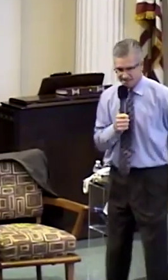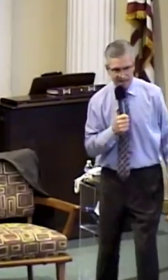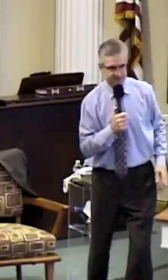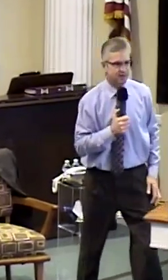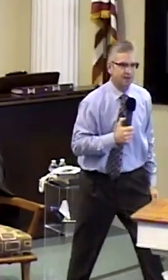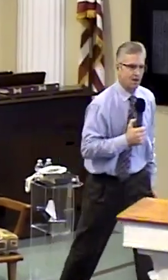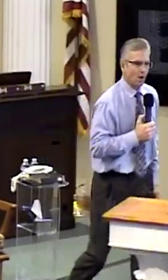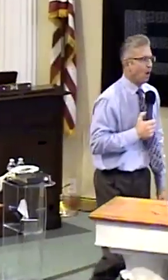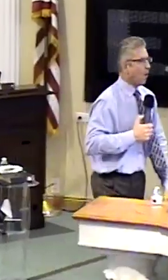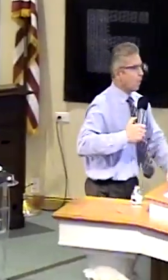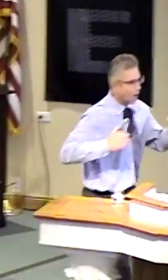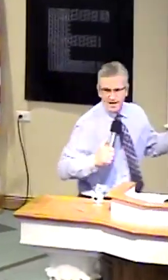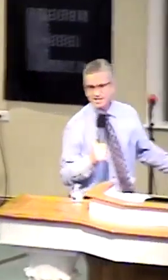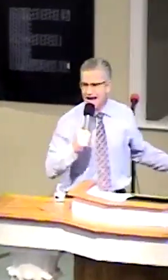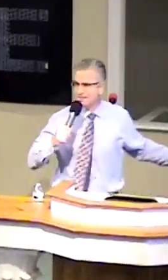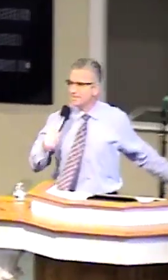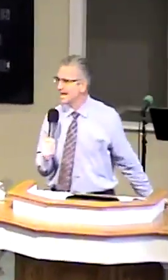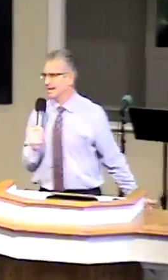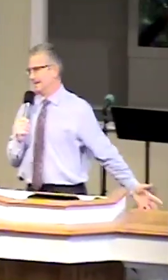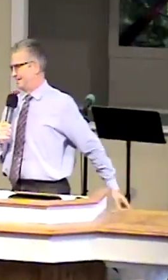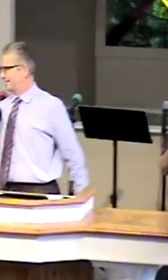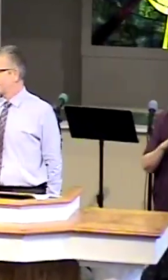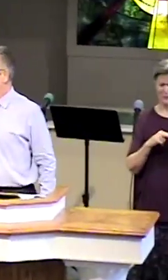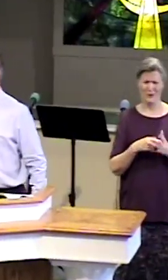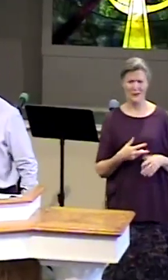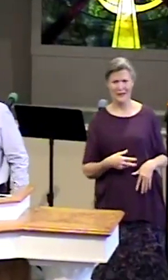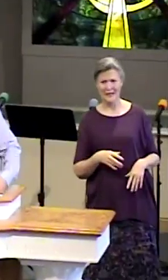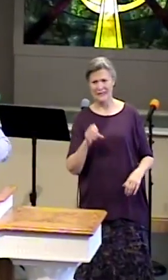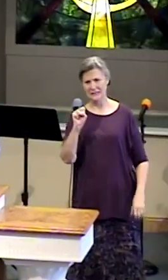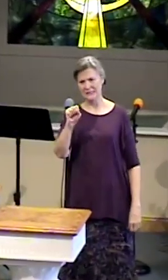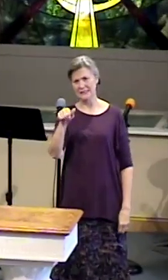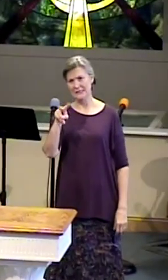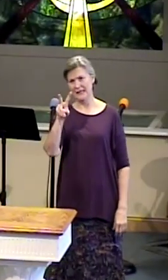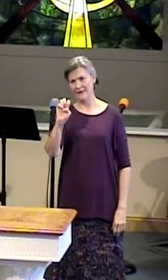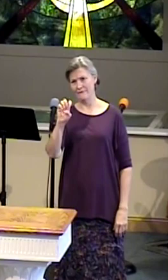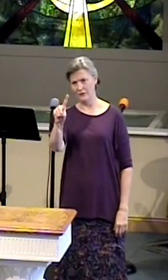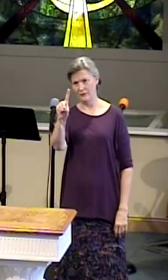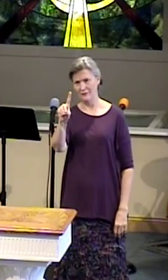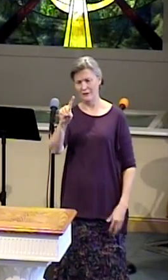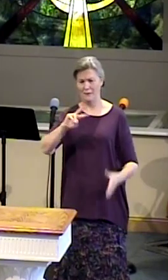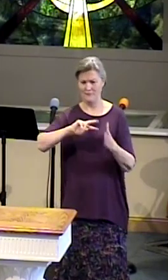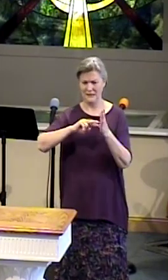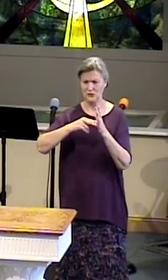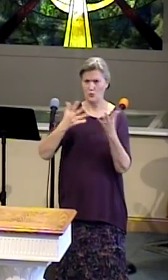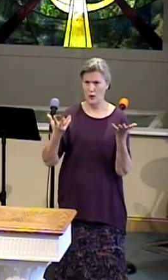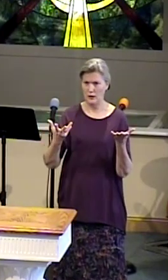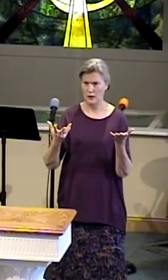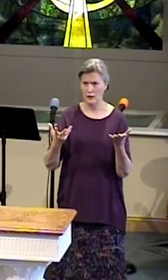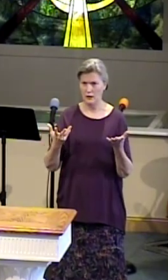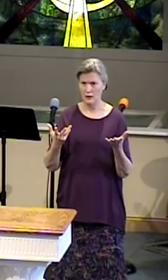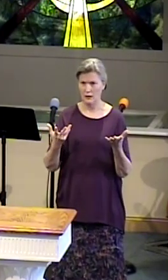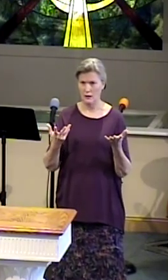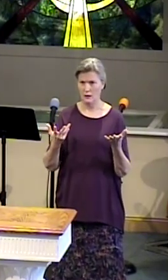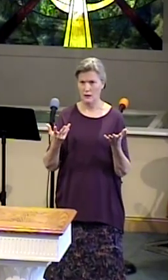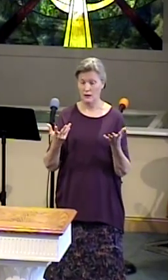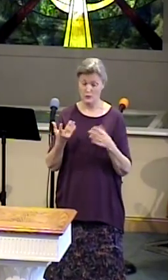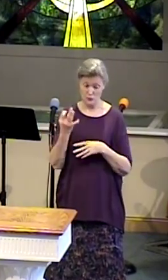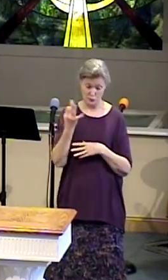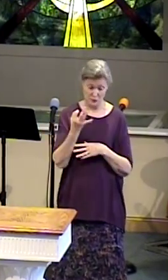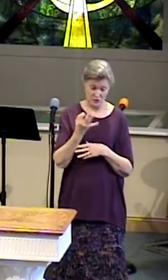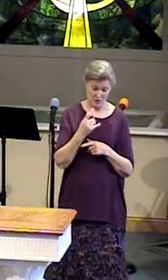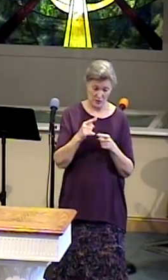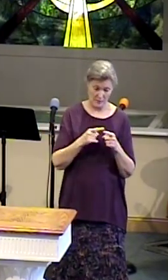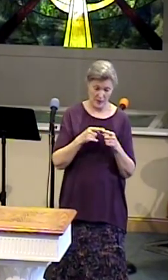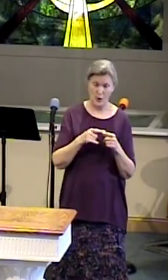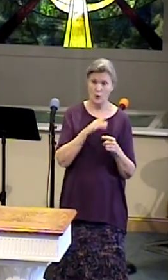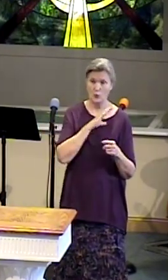guy got saved. What does that mean? It means there was preaching on Christ. There